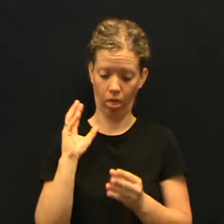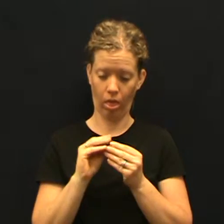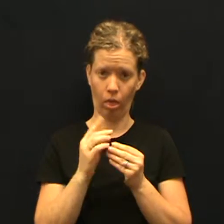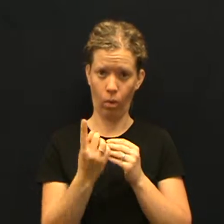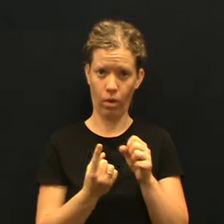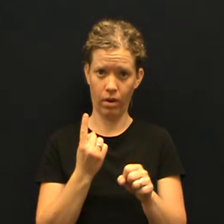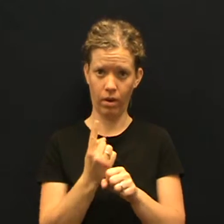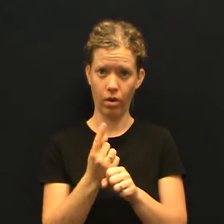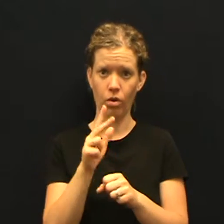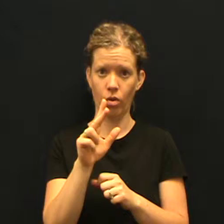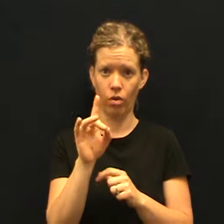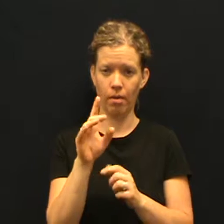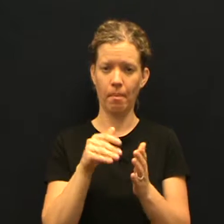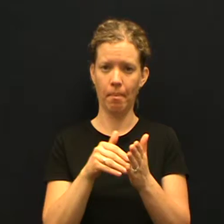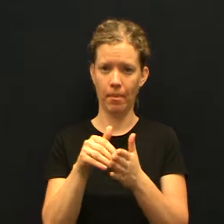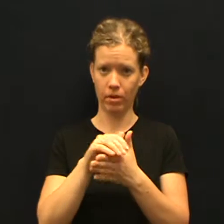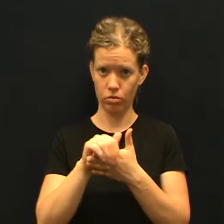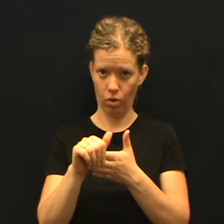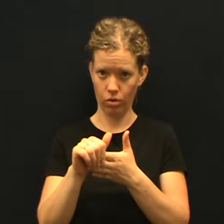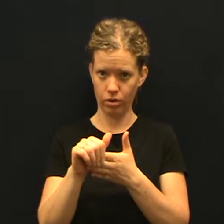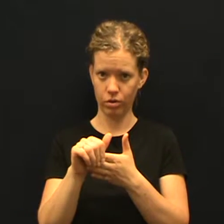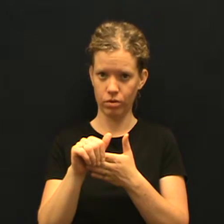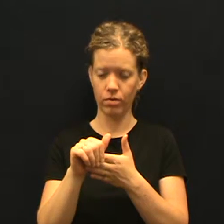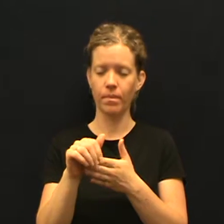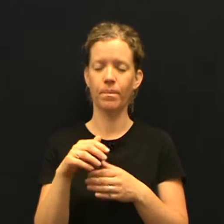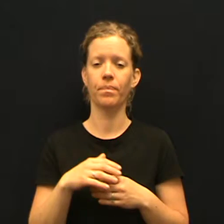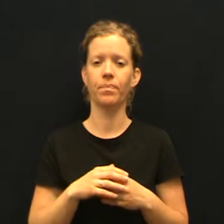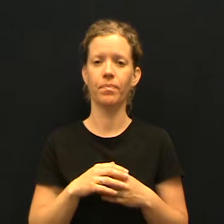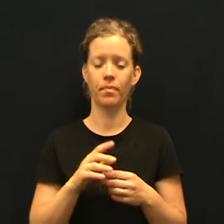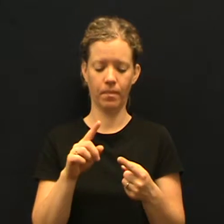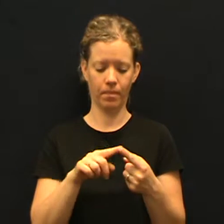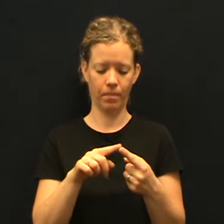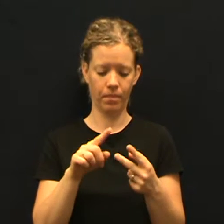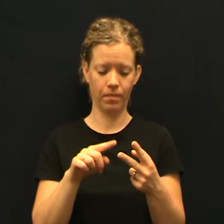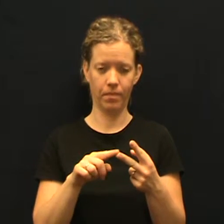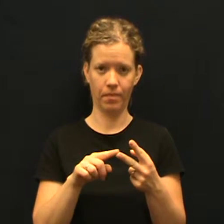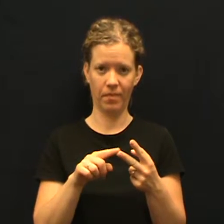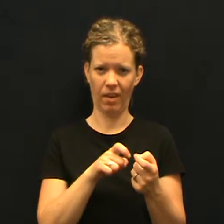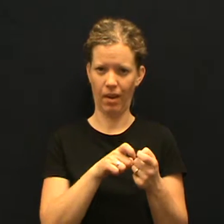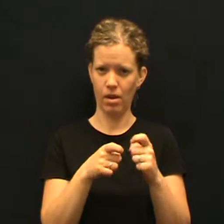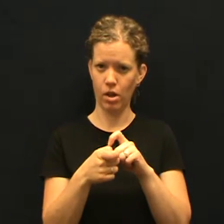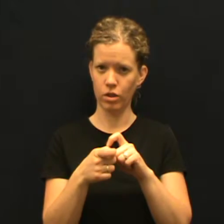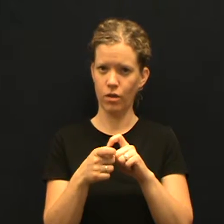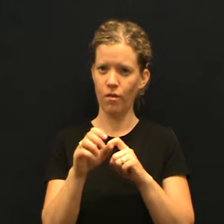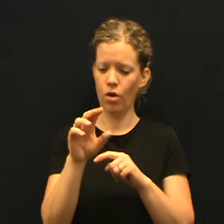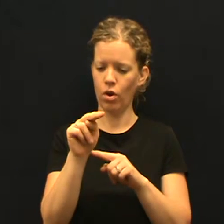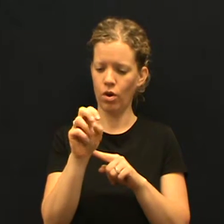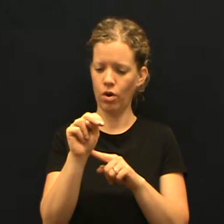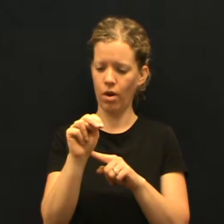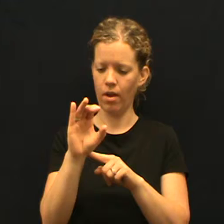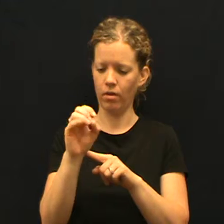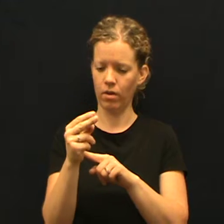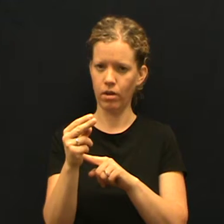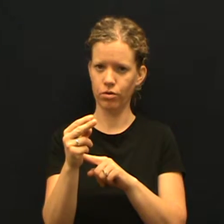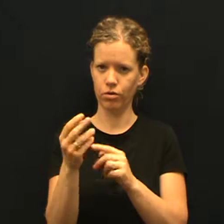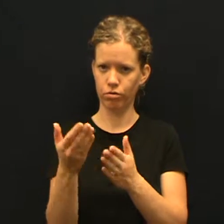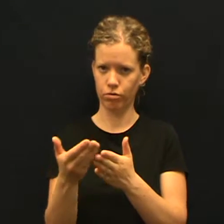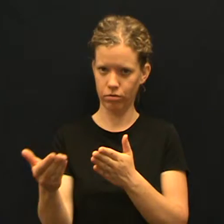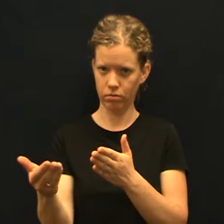million. Next, we have to adjust for the non-cash items included in net income. And we saw in the income